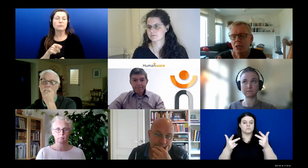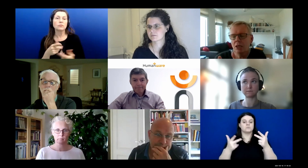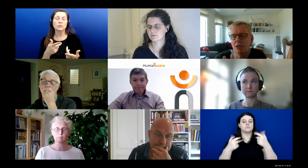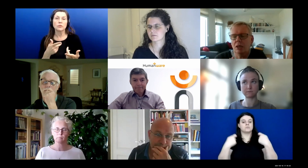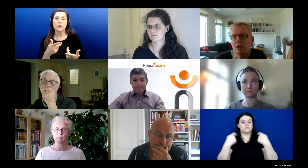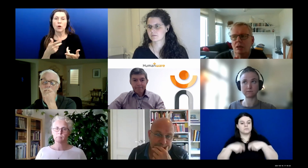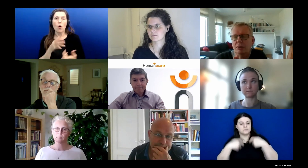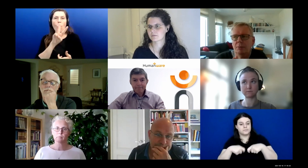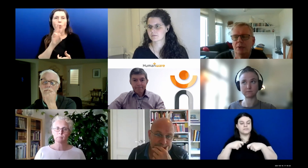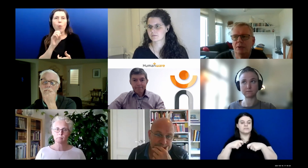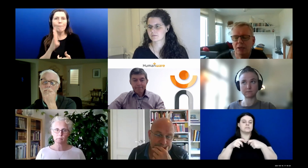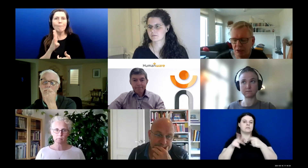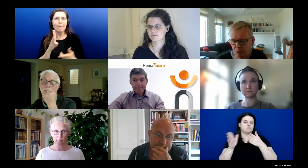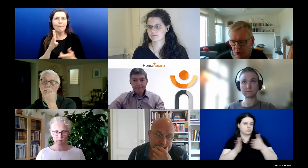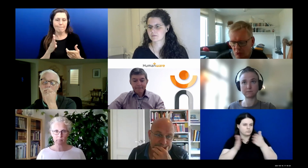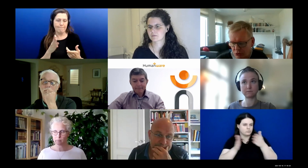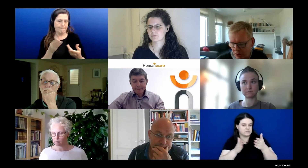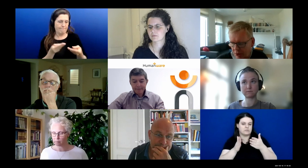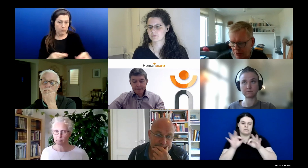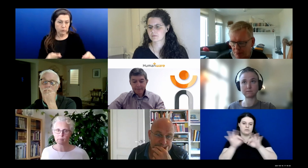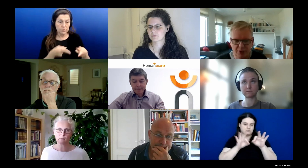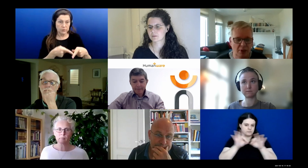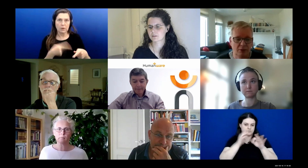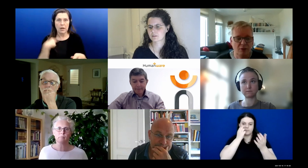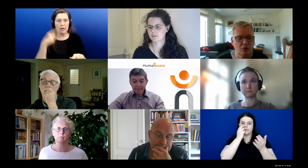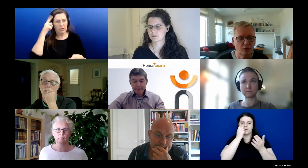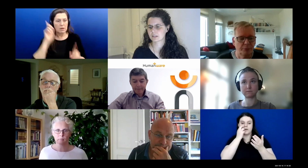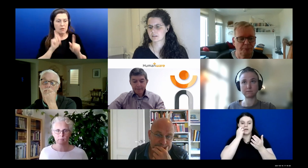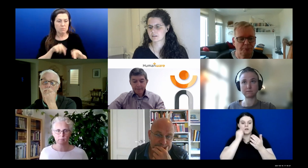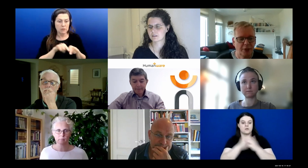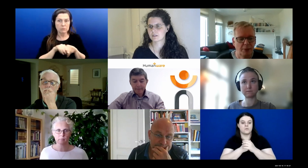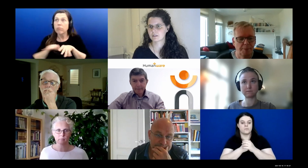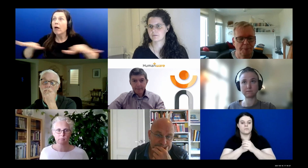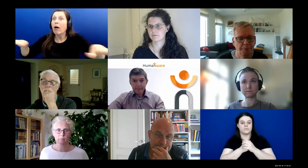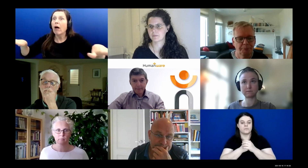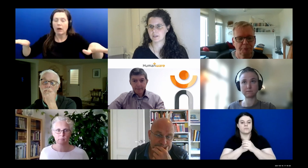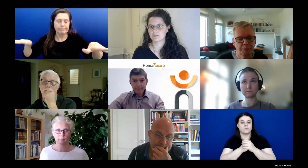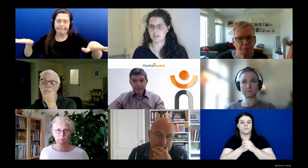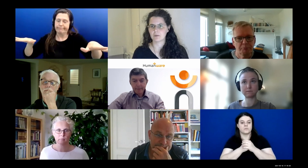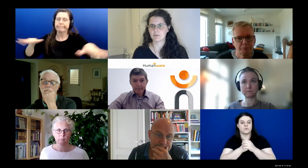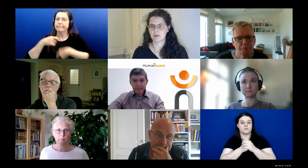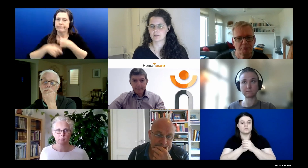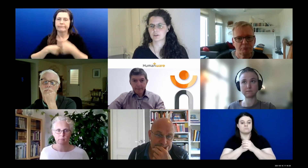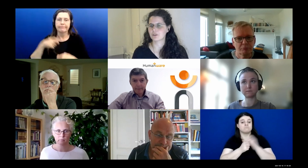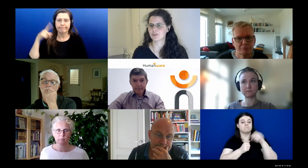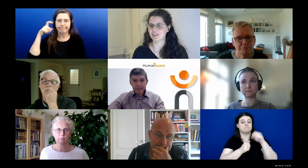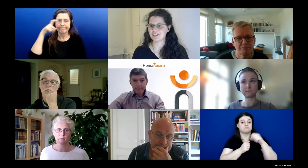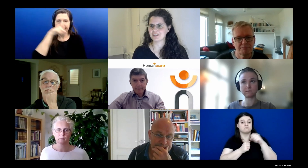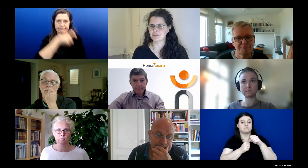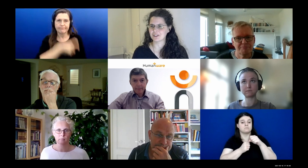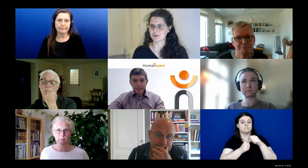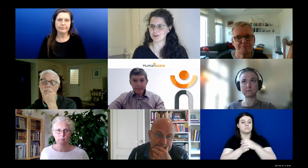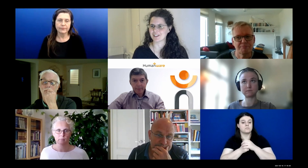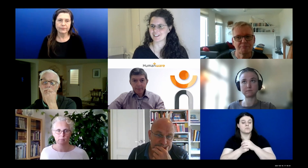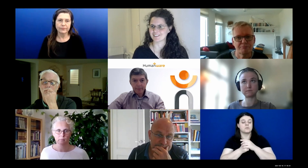to then it becomes difficult. Yeah. Yeah, because software is easy